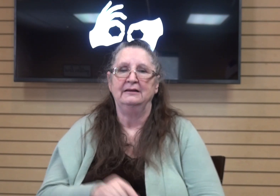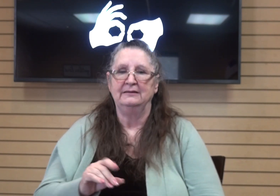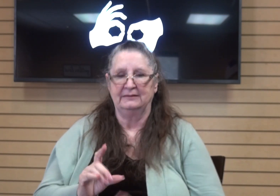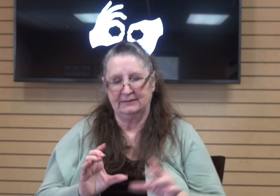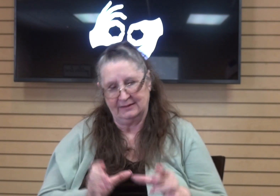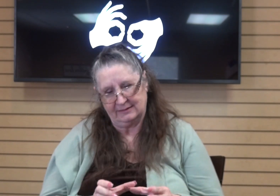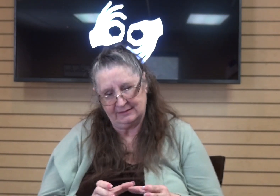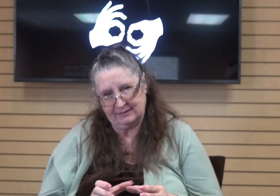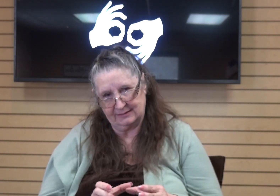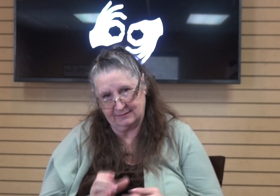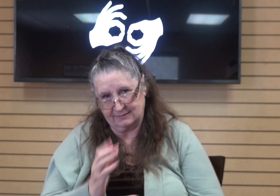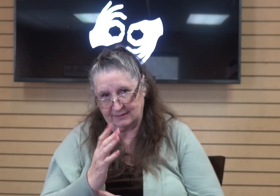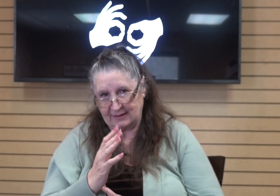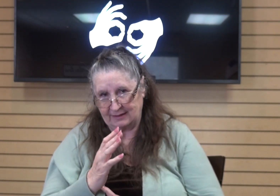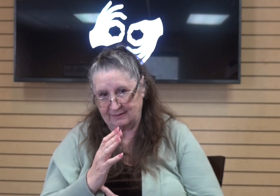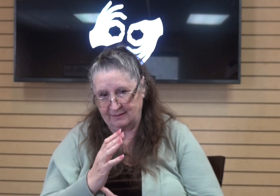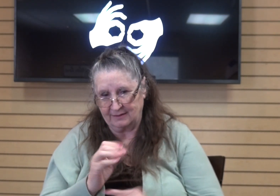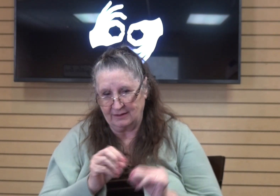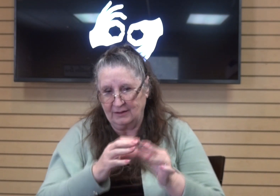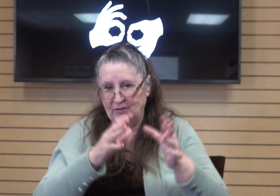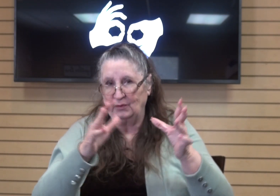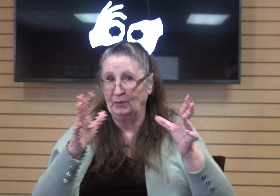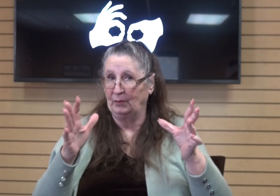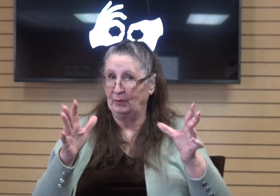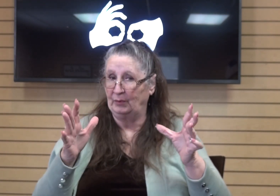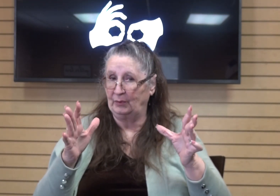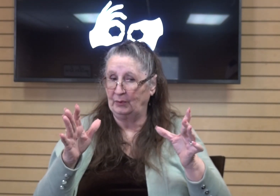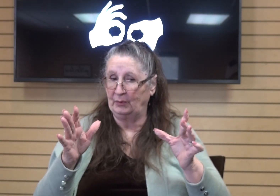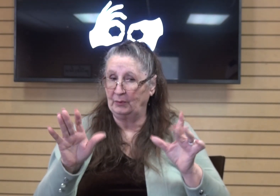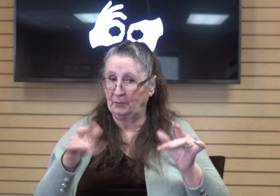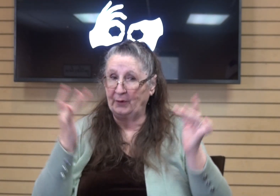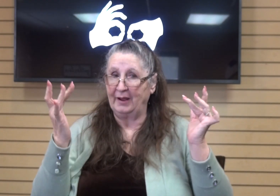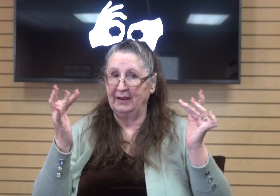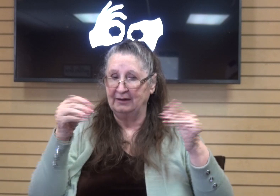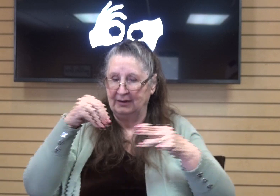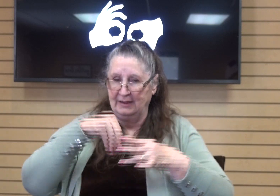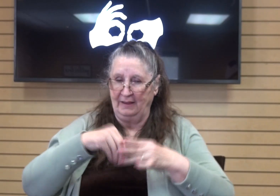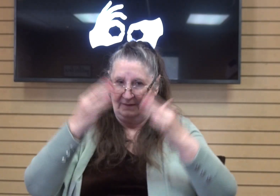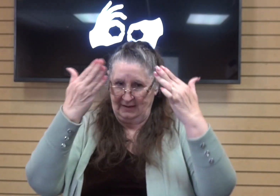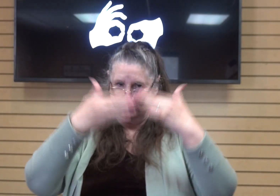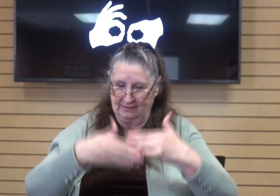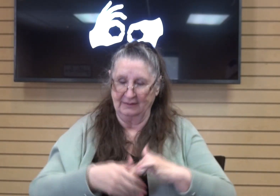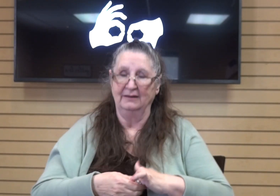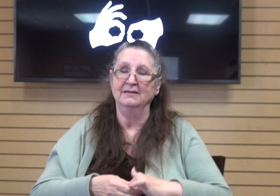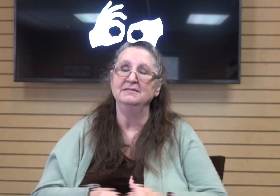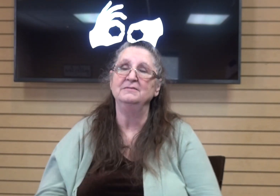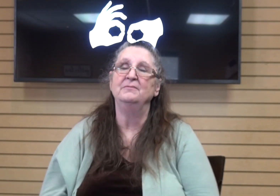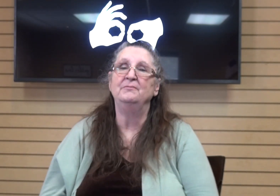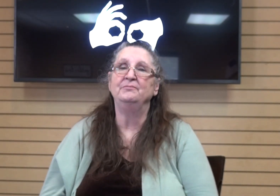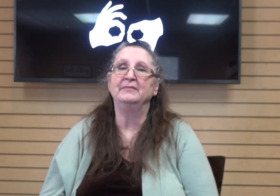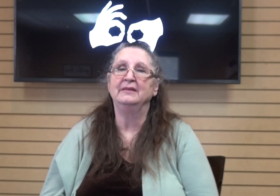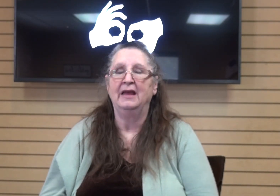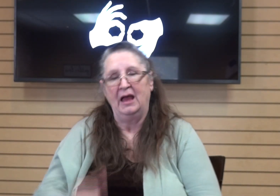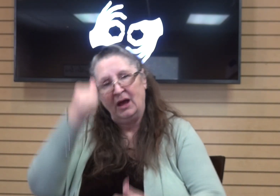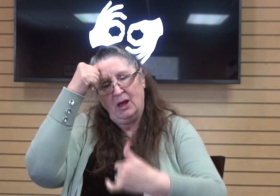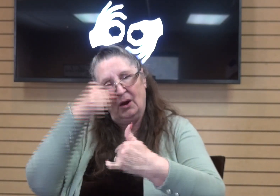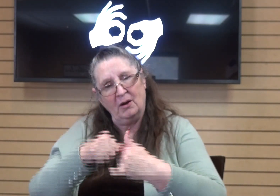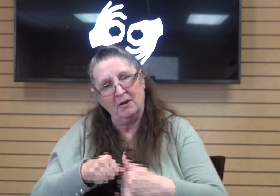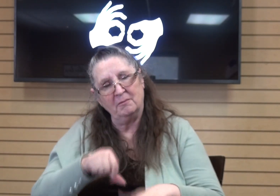candle, well, it shined bright in that darkness. And I remember thinking about how